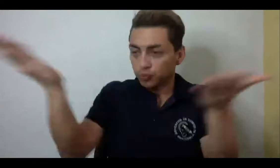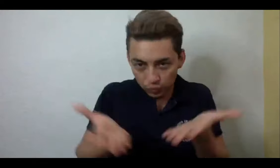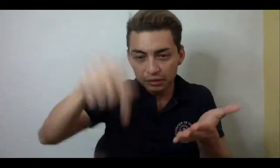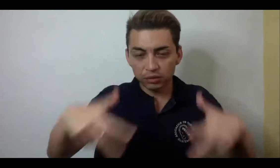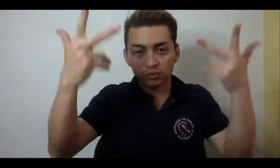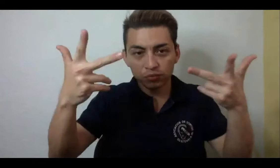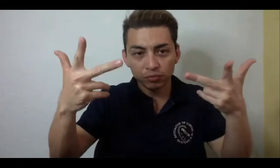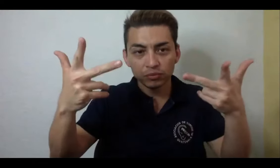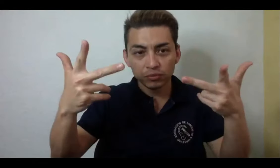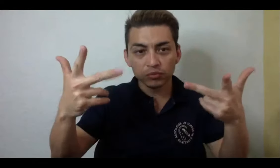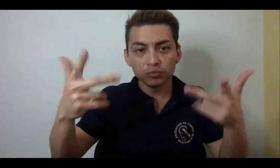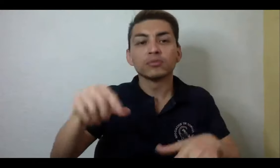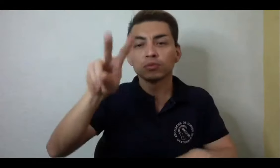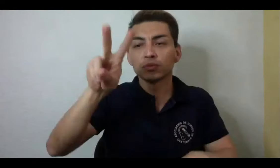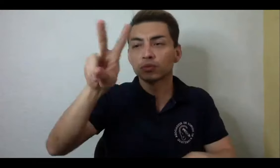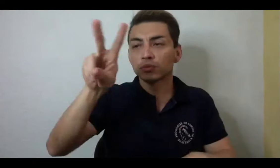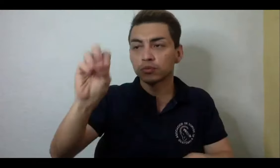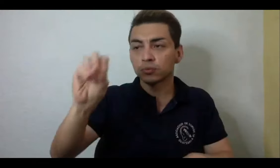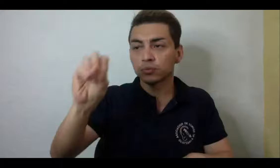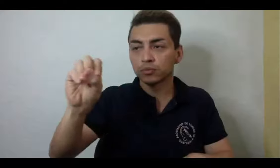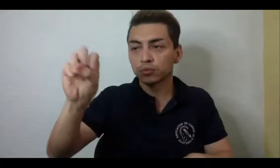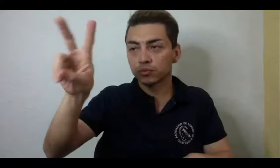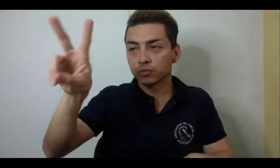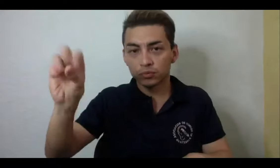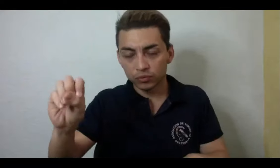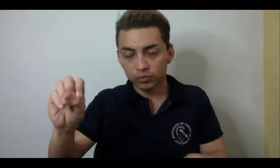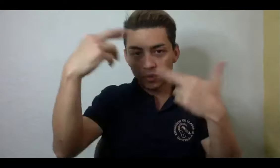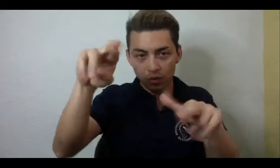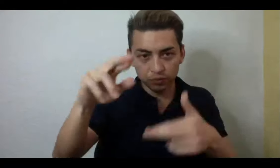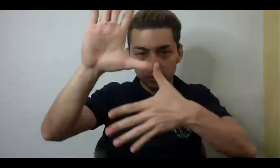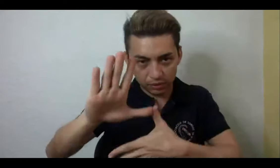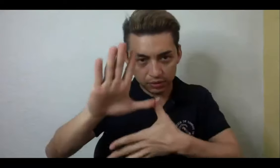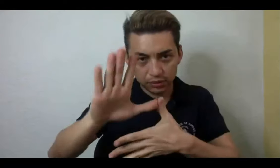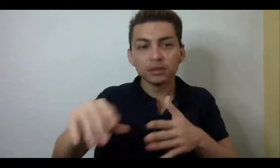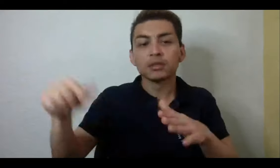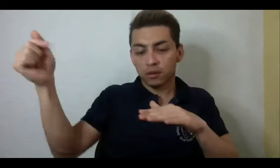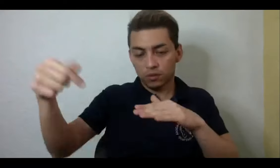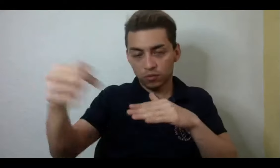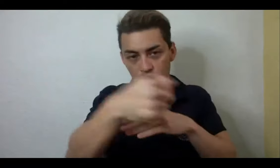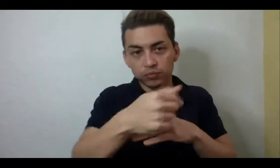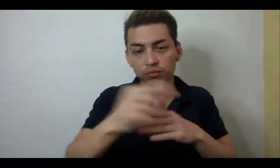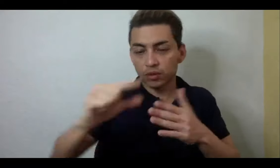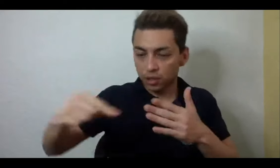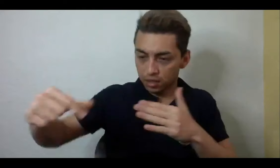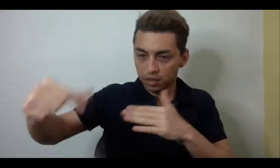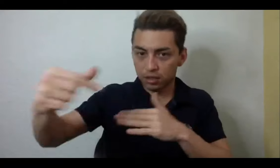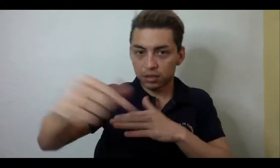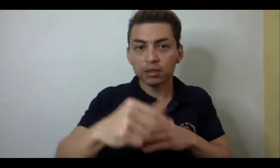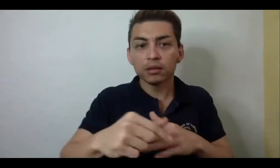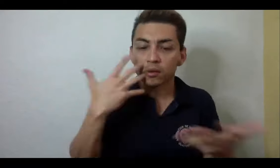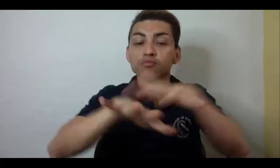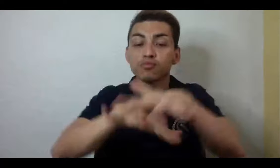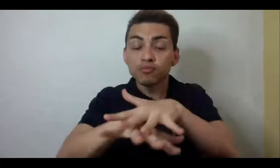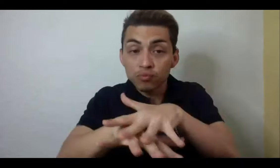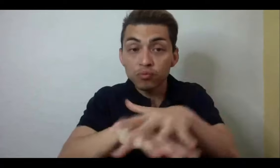Caribbean of the 2020 GEM Report, Latin America and the Caribbean, Inclusion in Education,